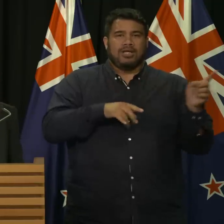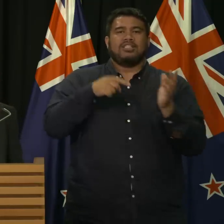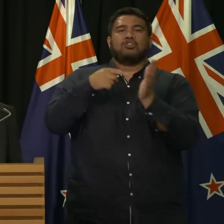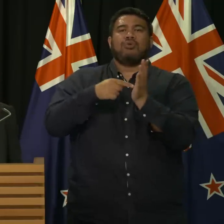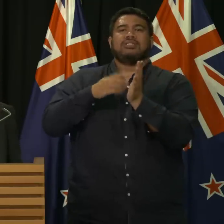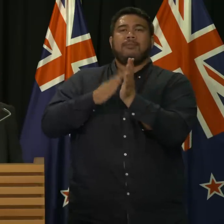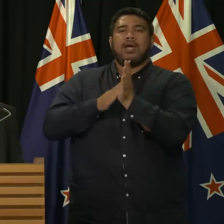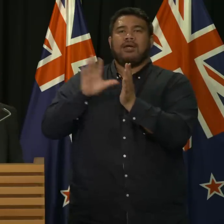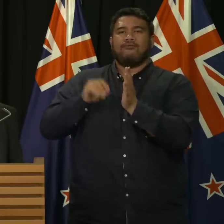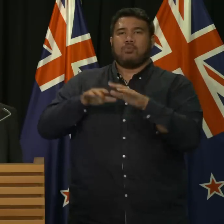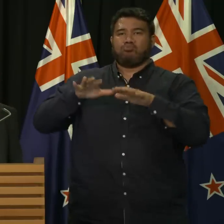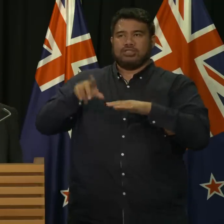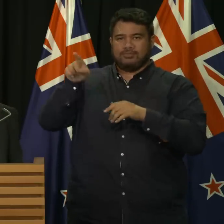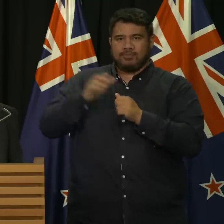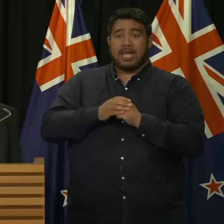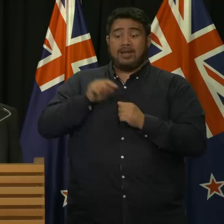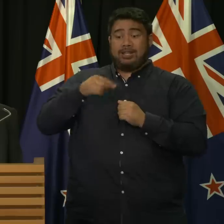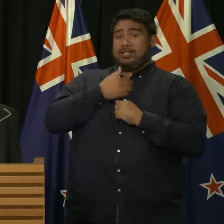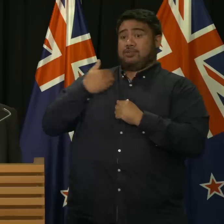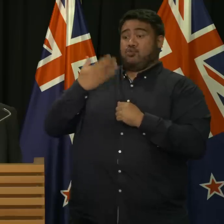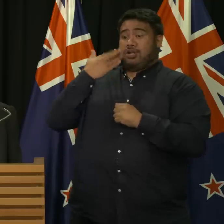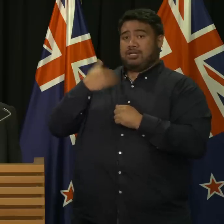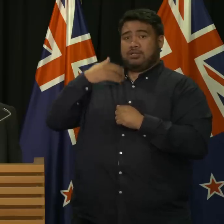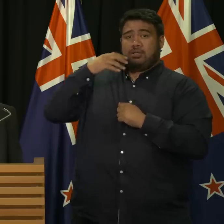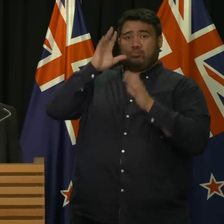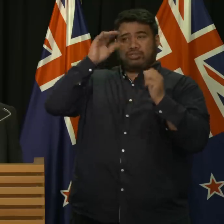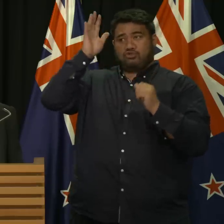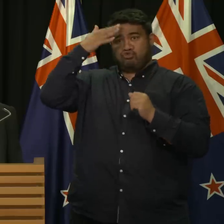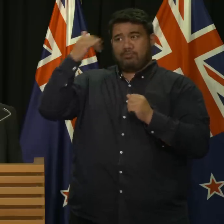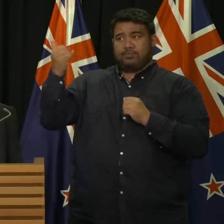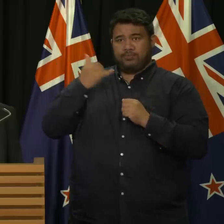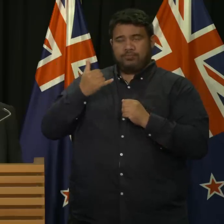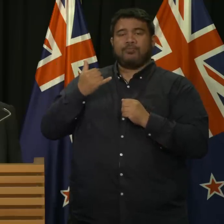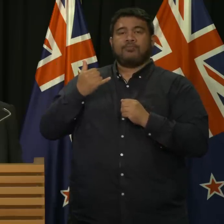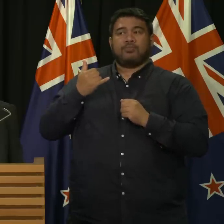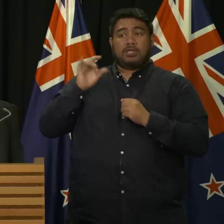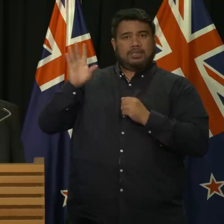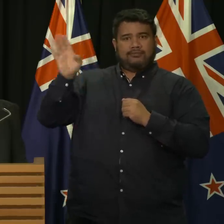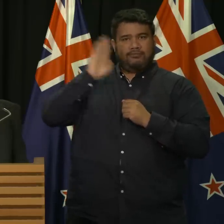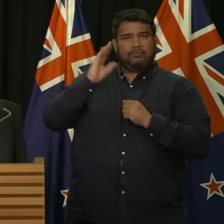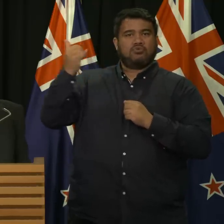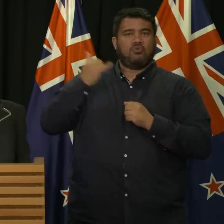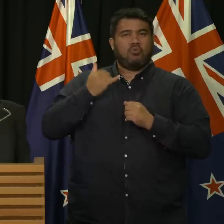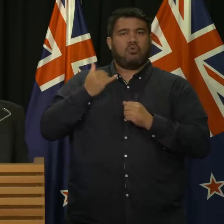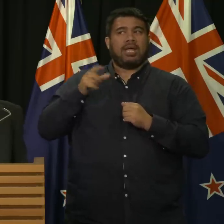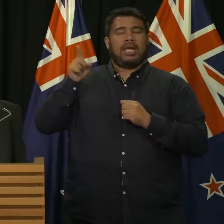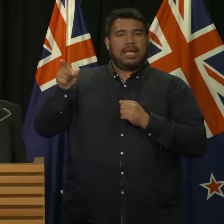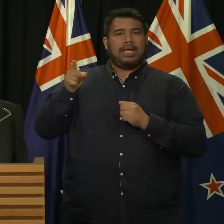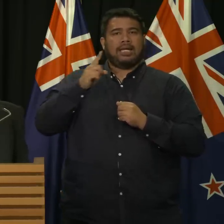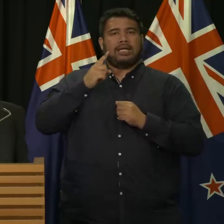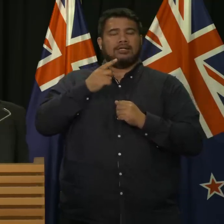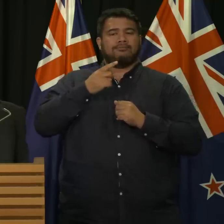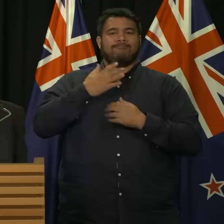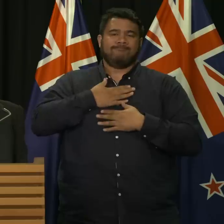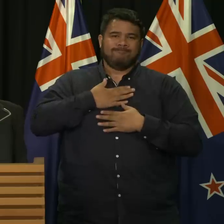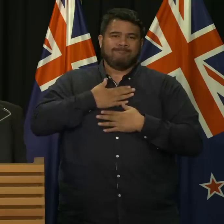also I spoke with Donald Trump this morning. He sought to call us directly. He very much wished for his condolences